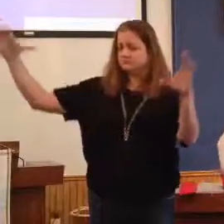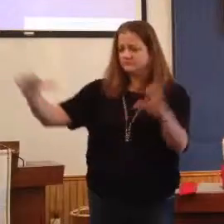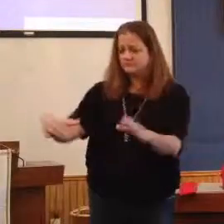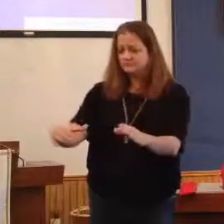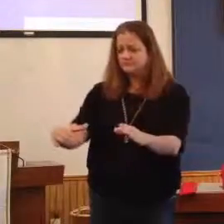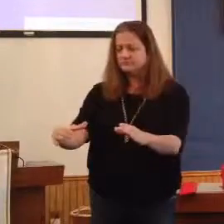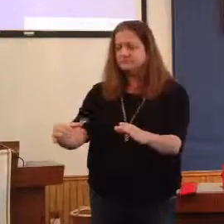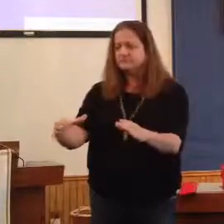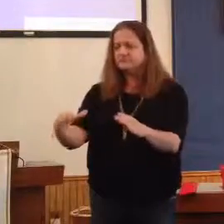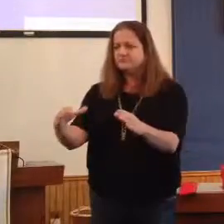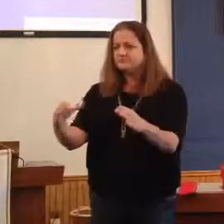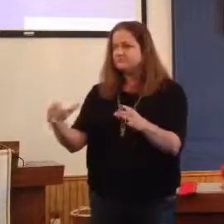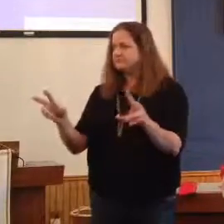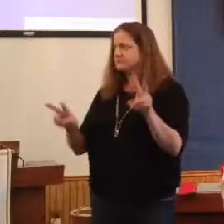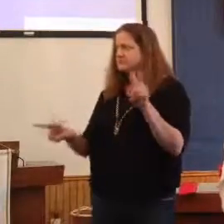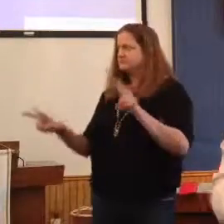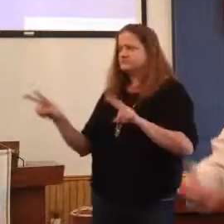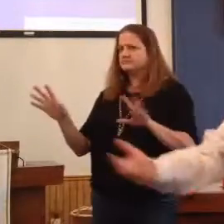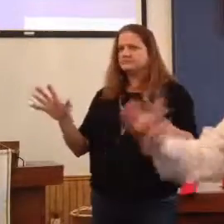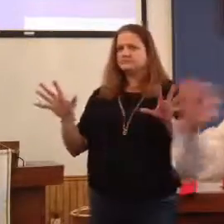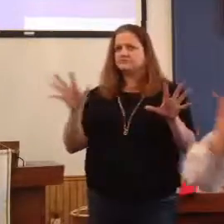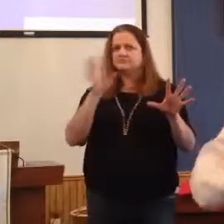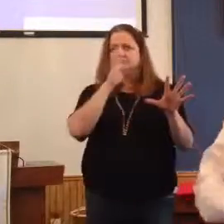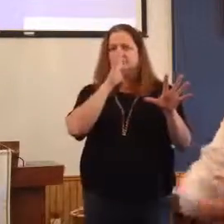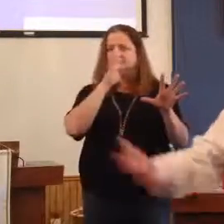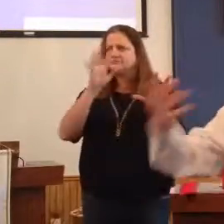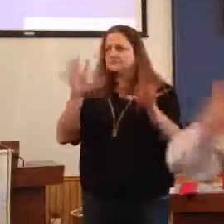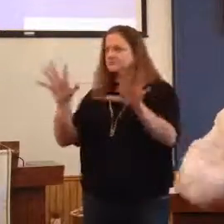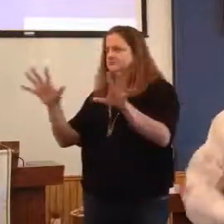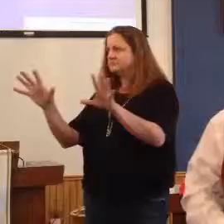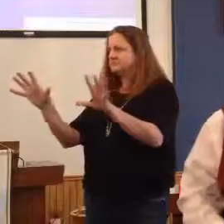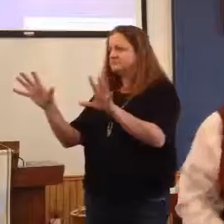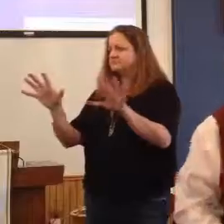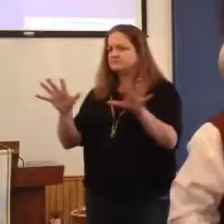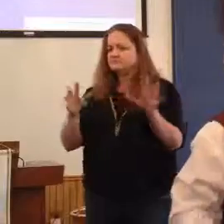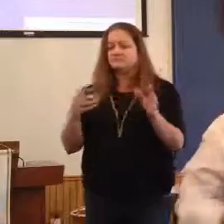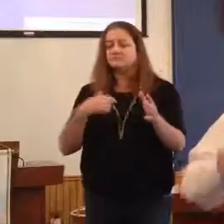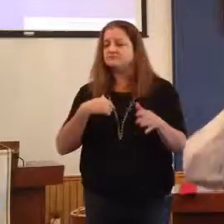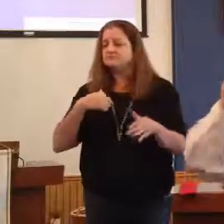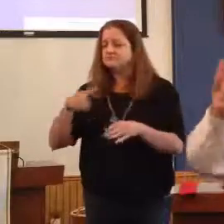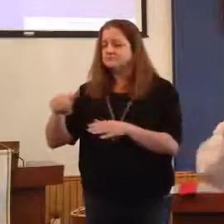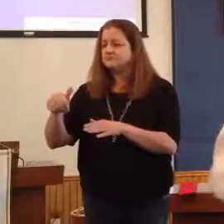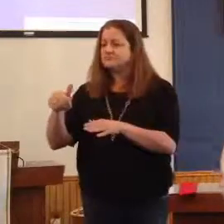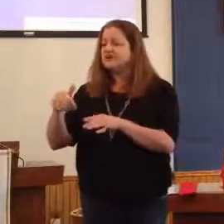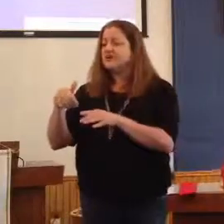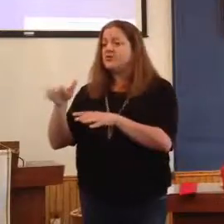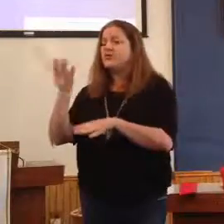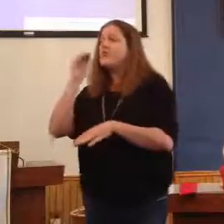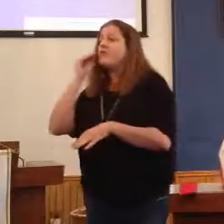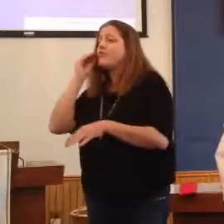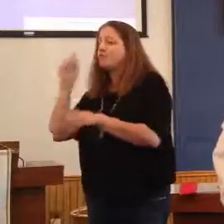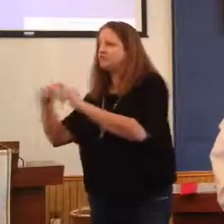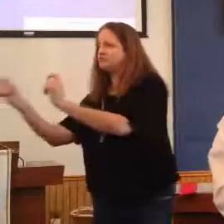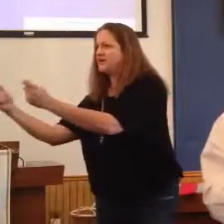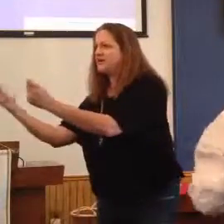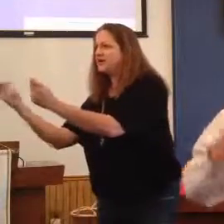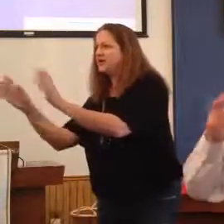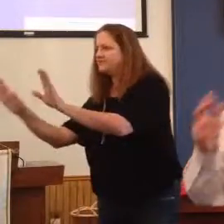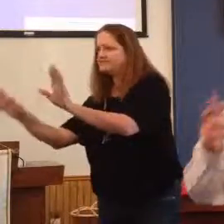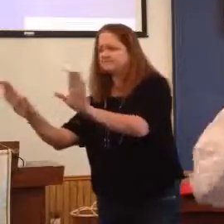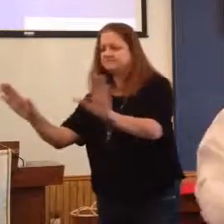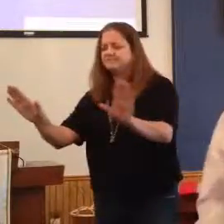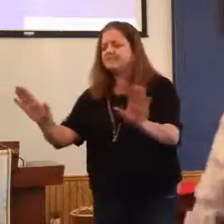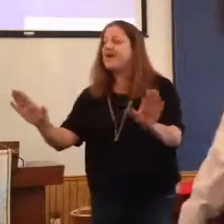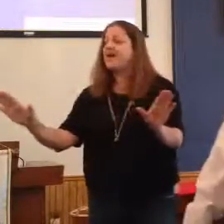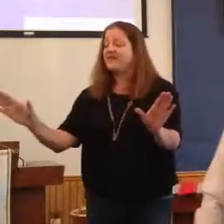And they came together here in Jerusalem. They came back. They went home to celebrate. And